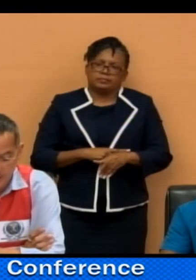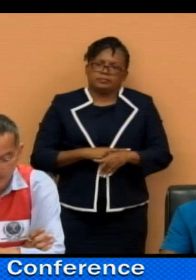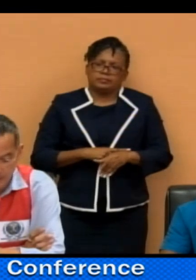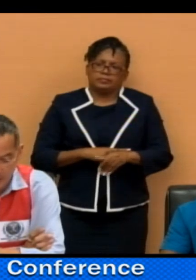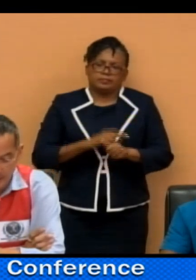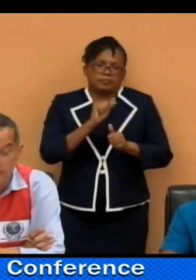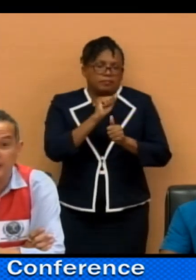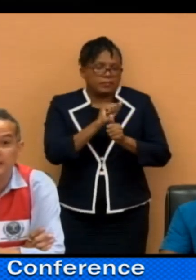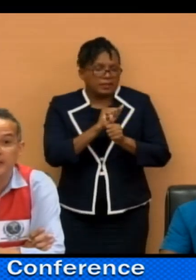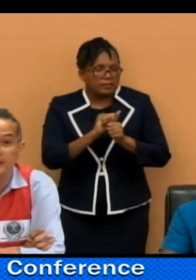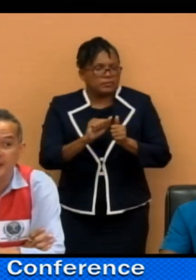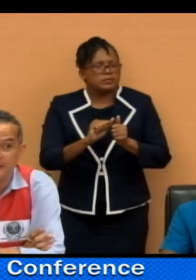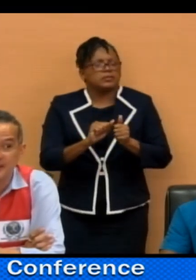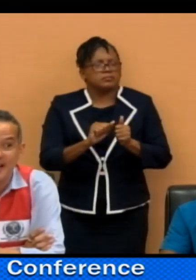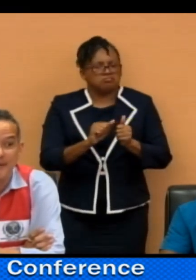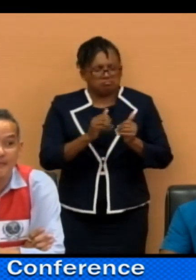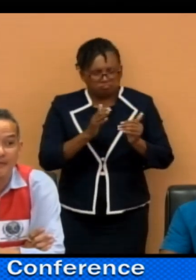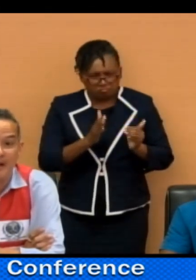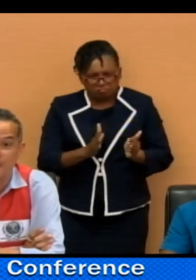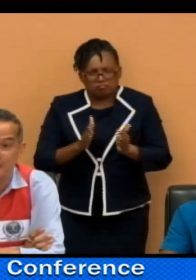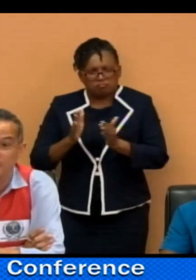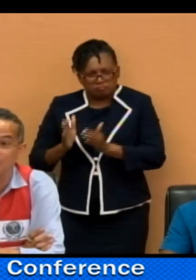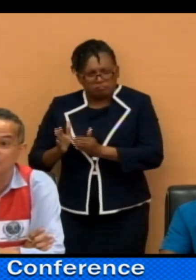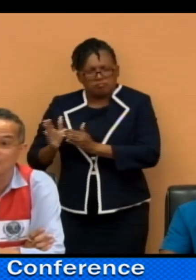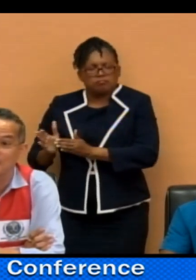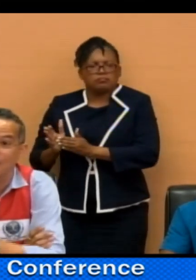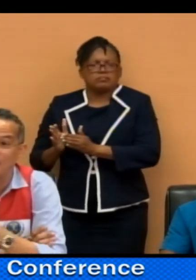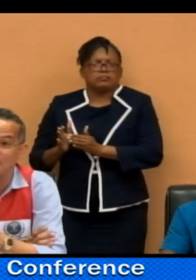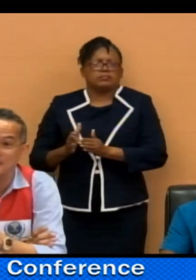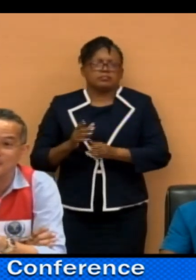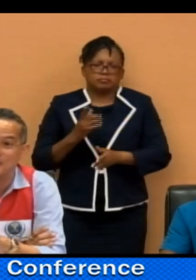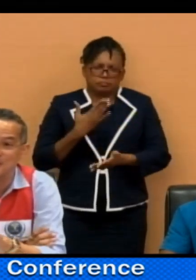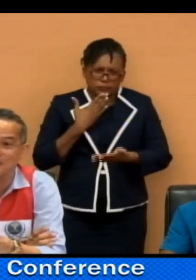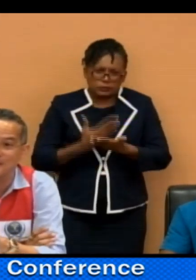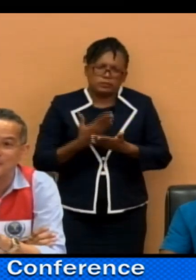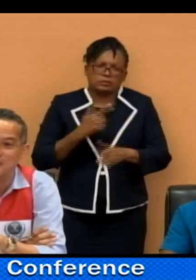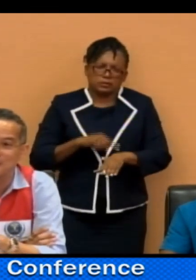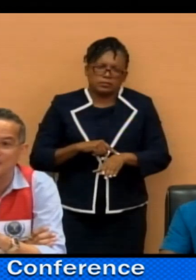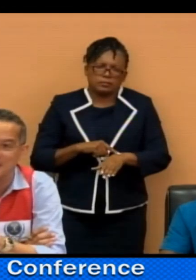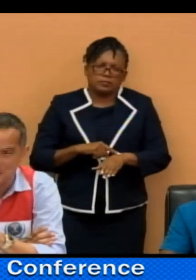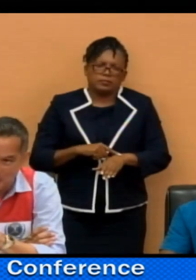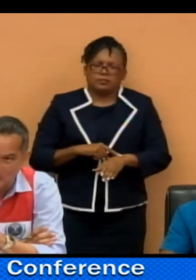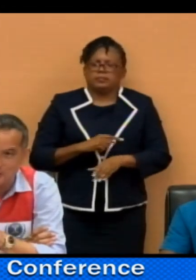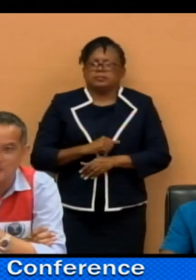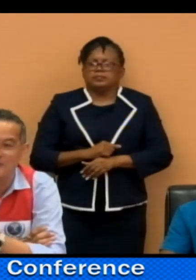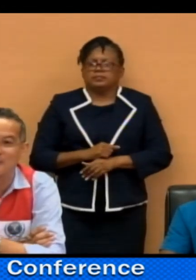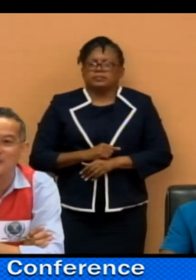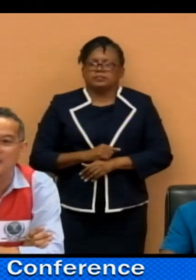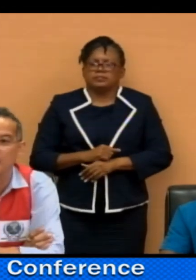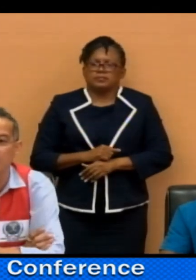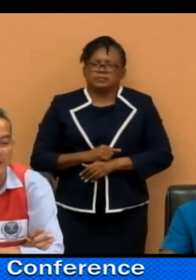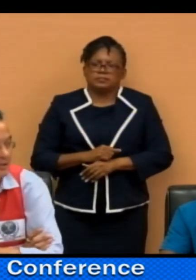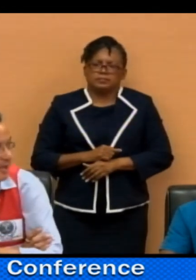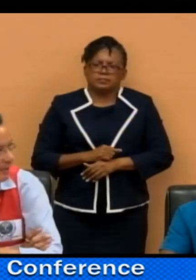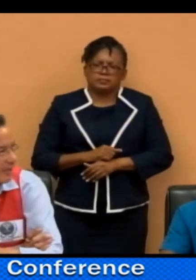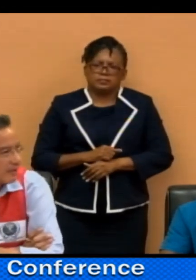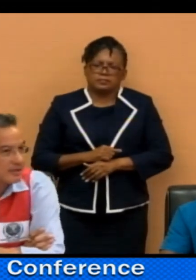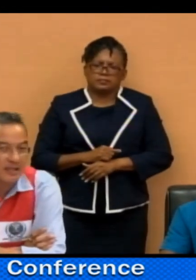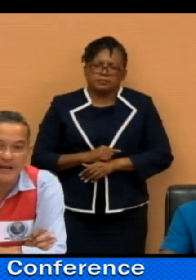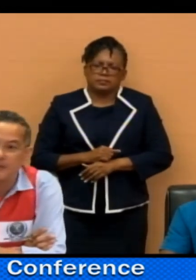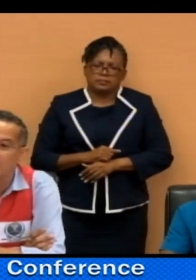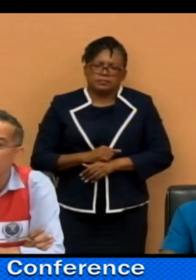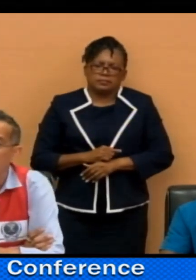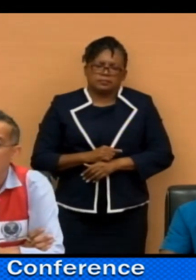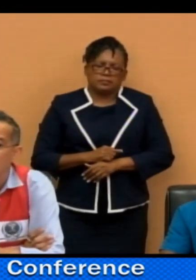Everything seems to be falling in place at the same time. I would have preferred the one piece of the puzzle of the positive case not to have fallen in place exactly at